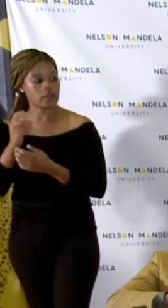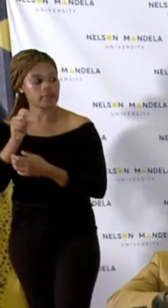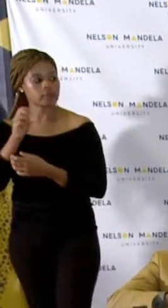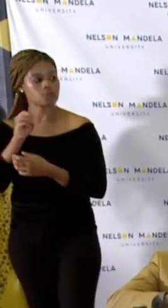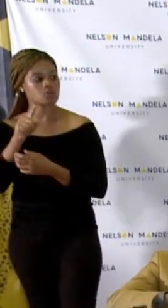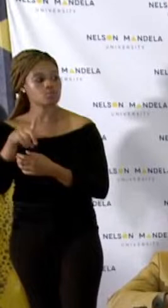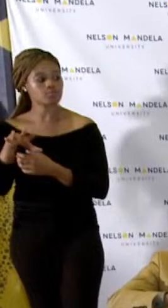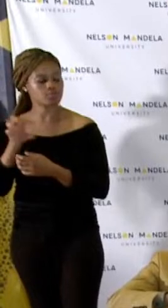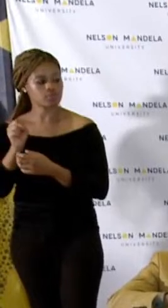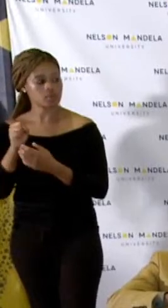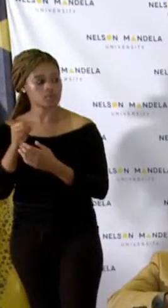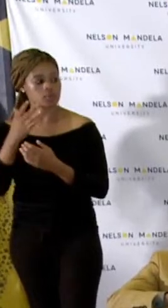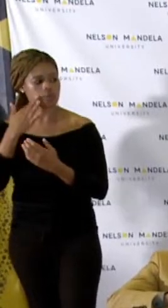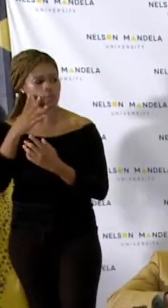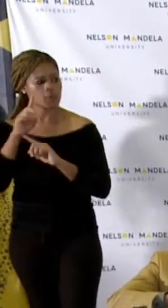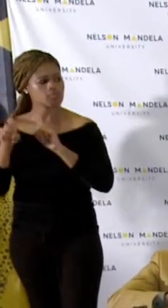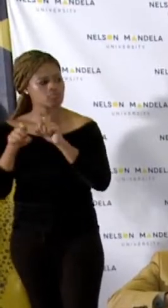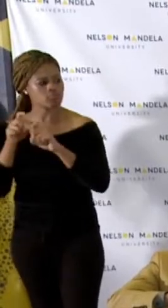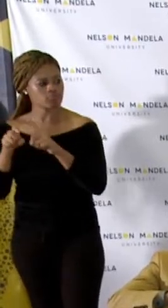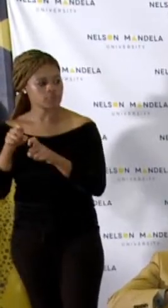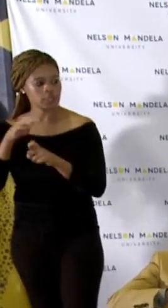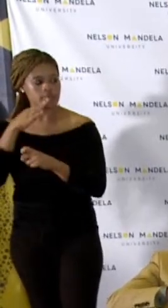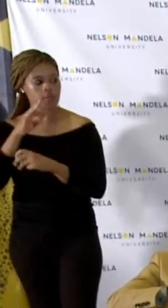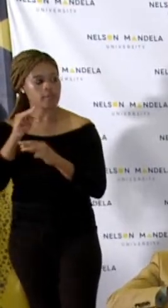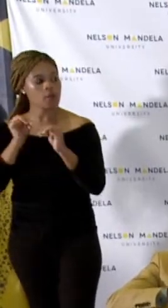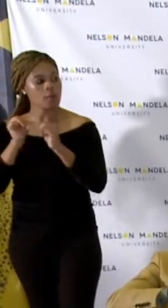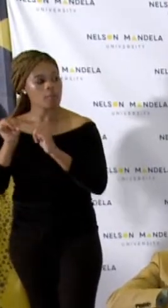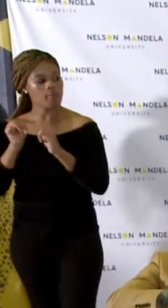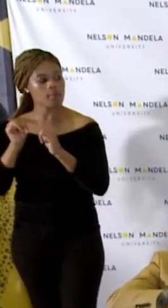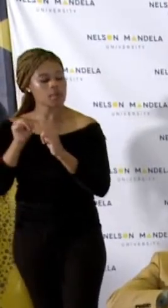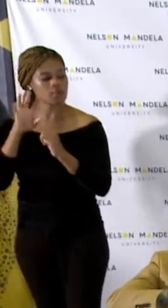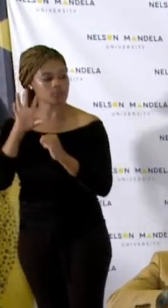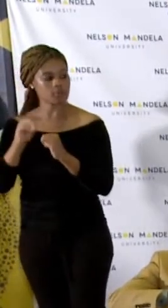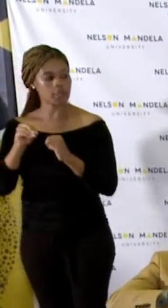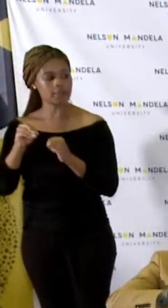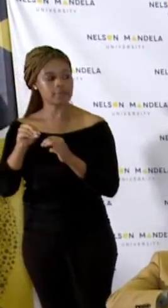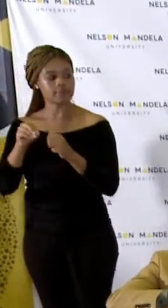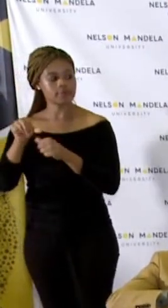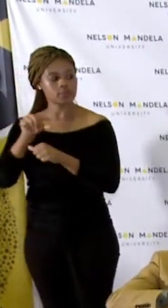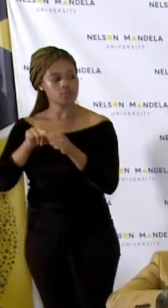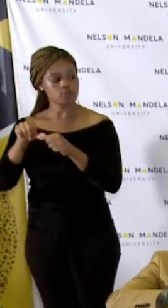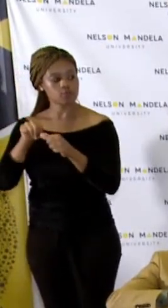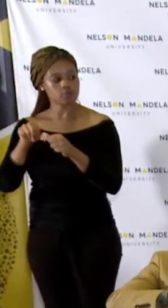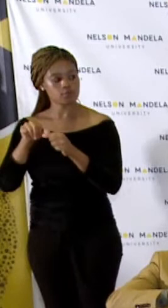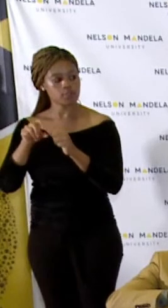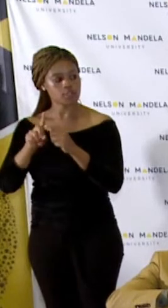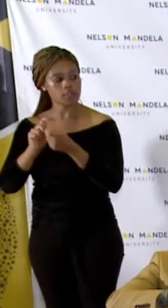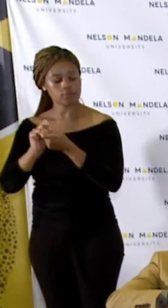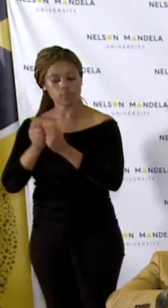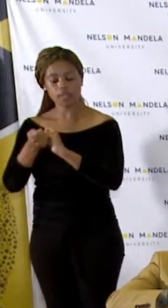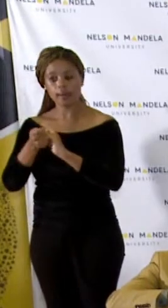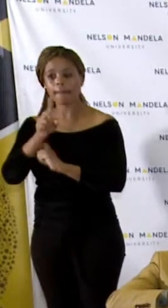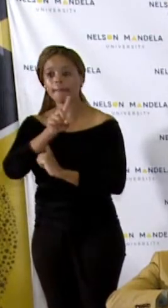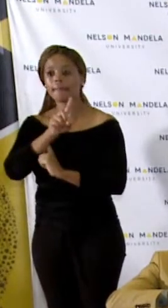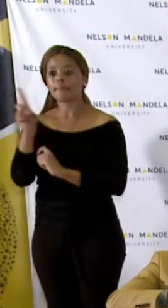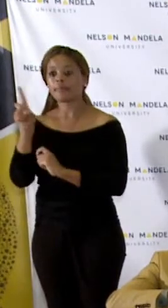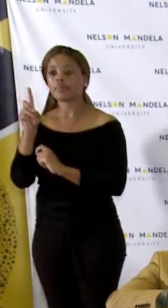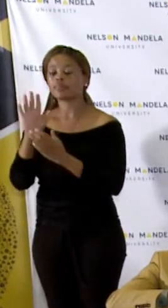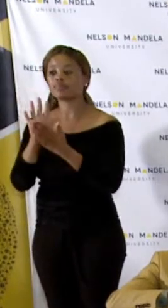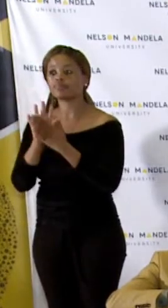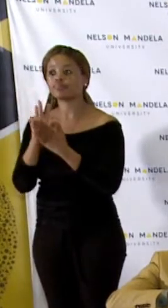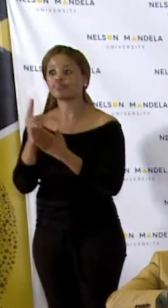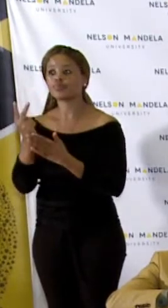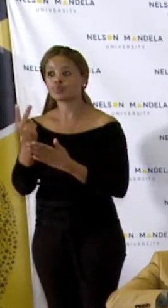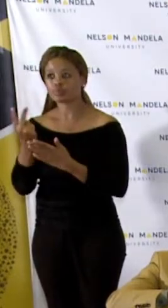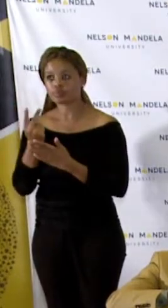exist, one would question whether or not those movements would have brought about the social change that they did. But, as we've also need to